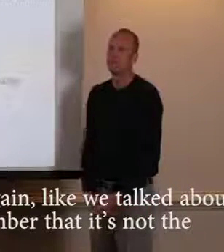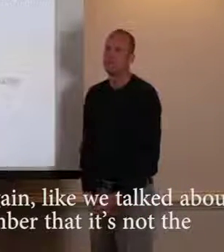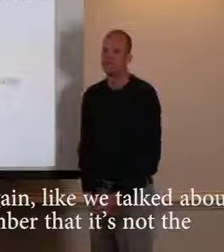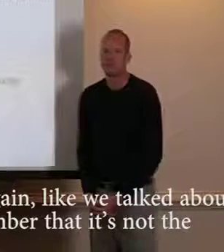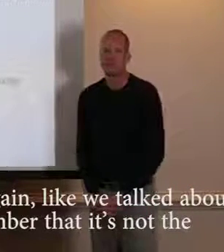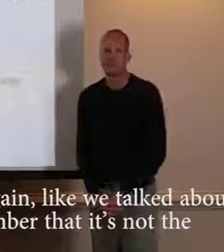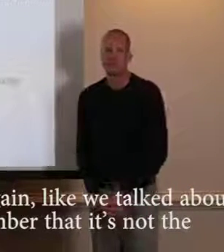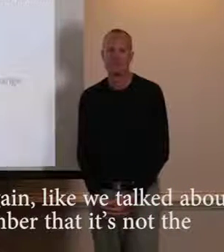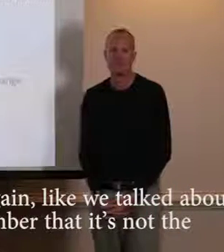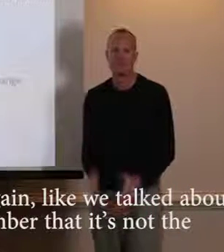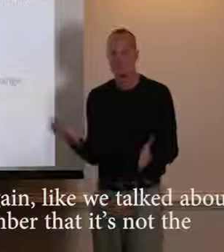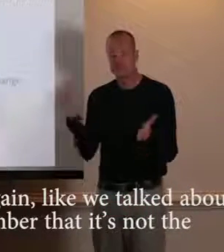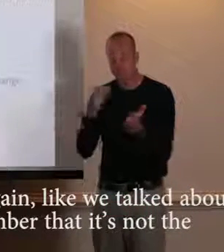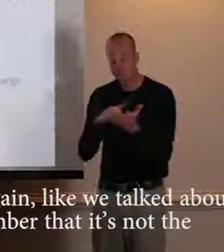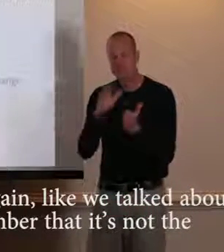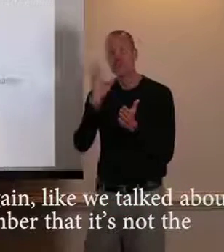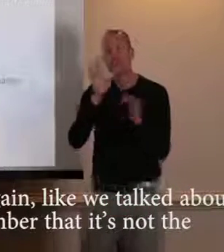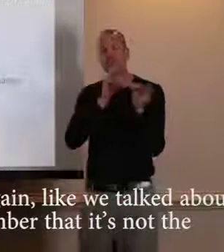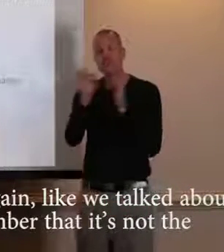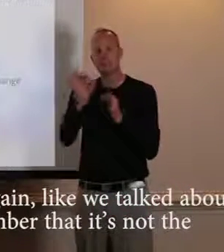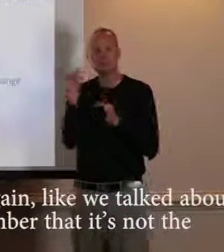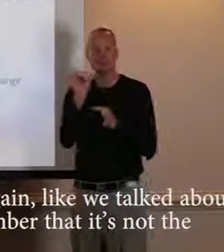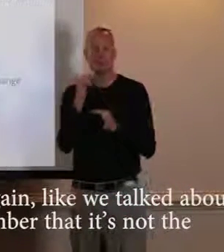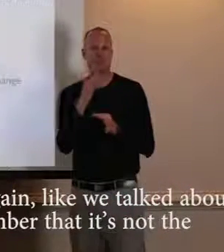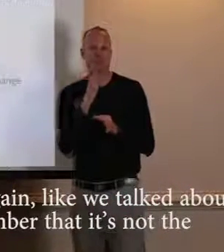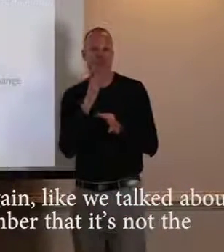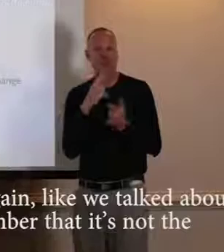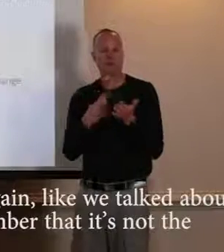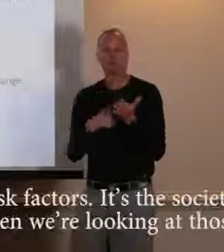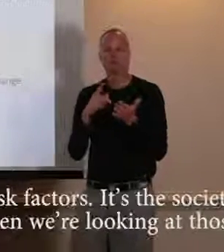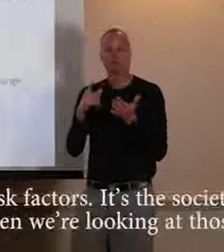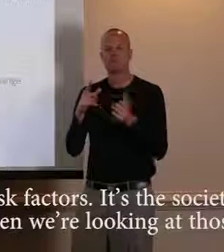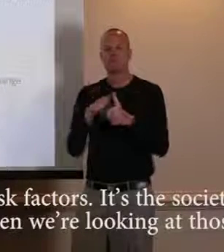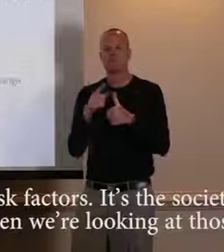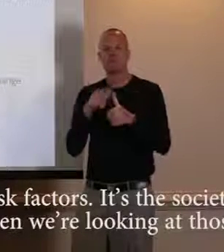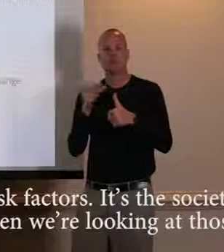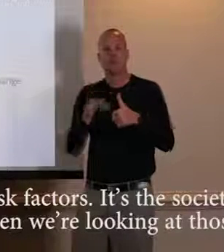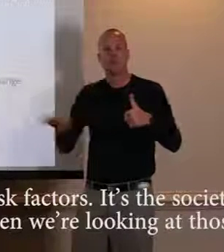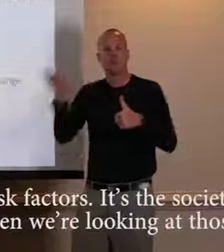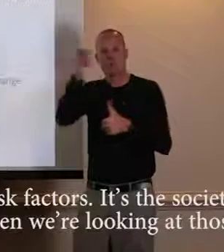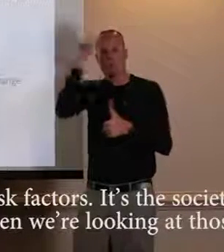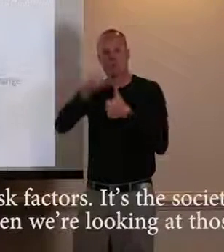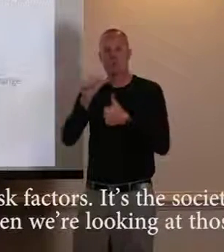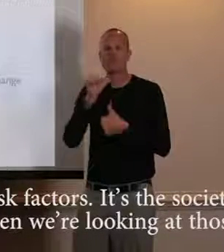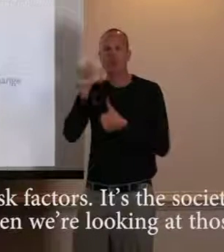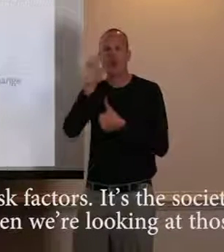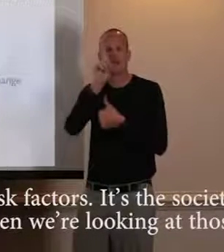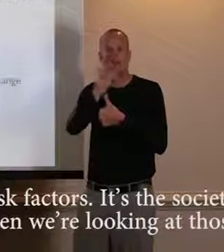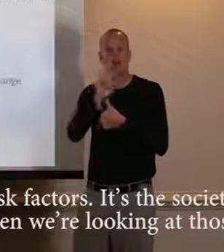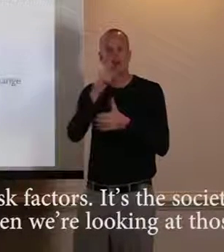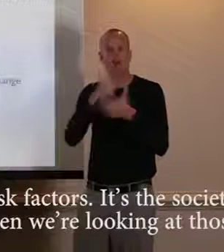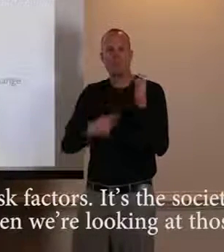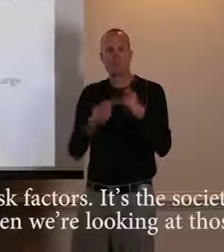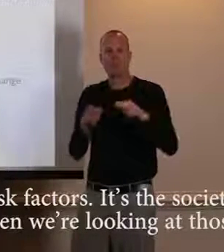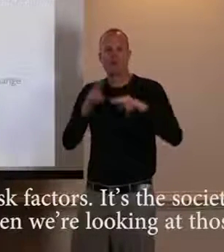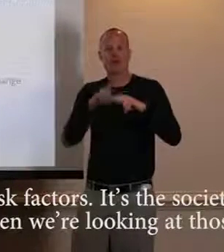So again, like we talked about, it's really important to remember that it's not the disability that increases the risk factors. It's the societal and